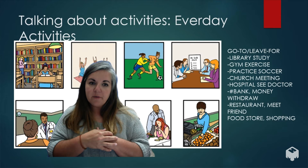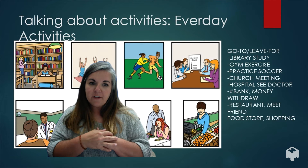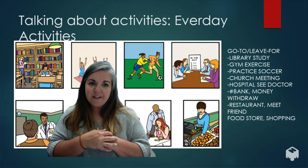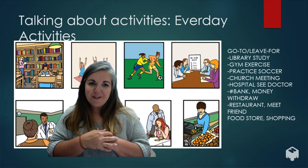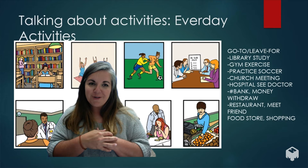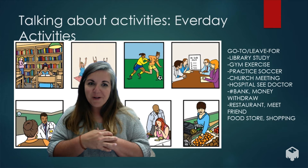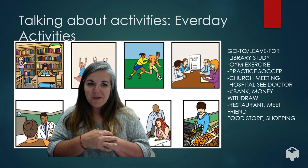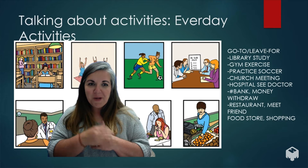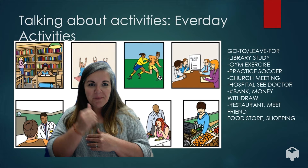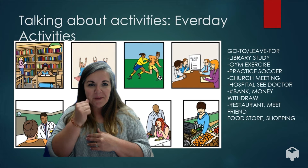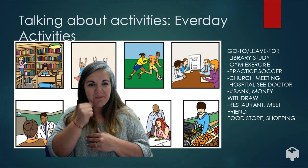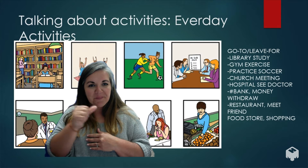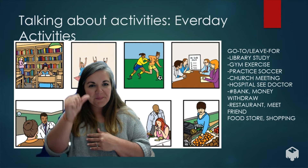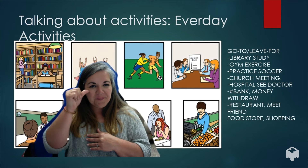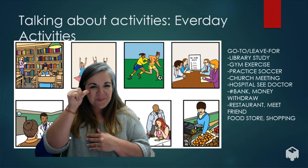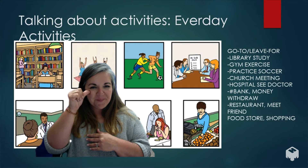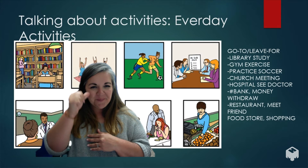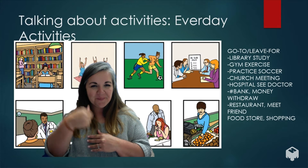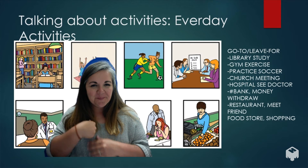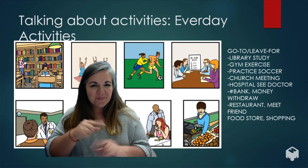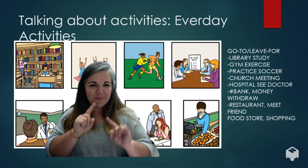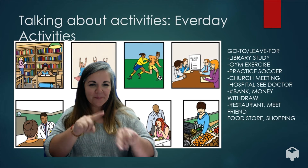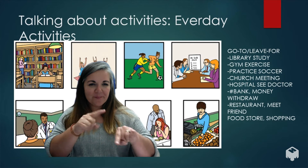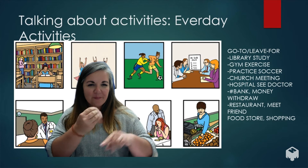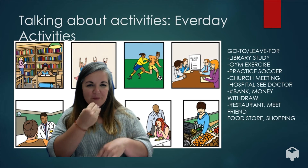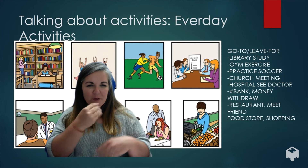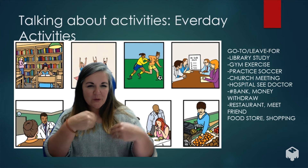I don't remember if I did yesterday or today, but